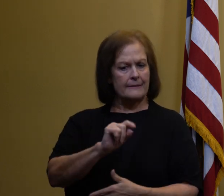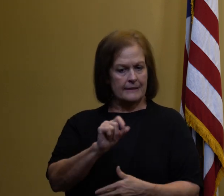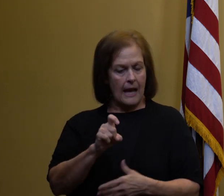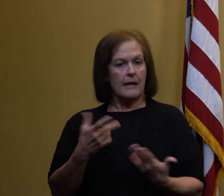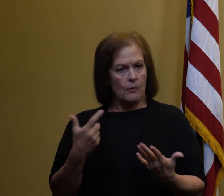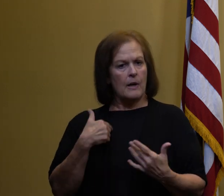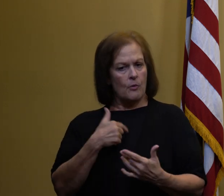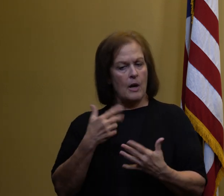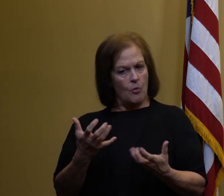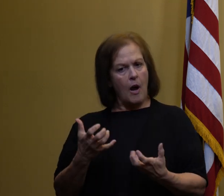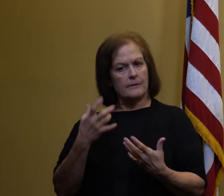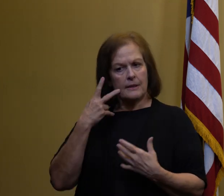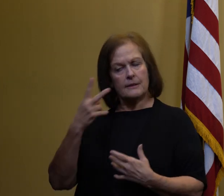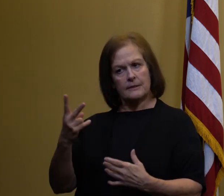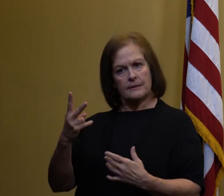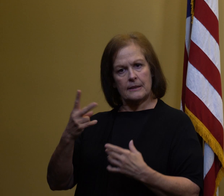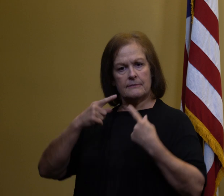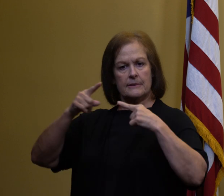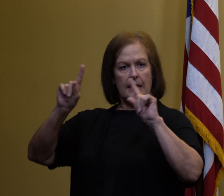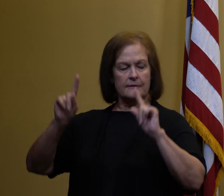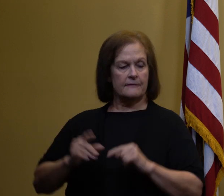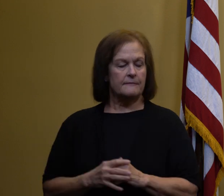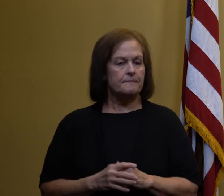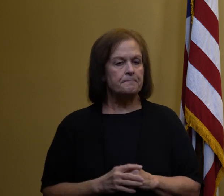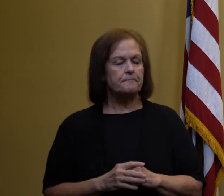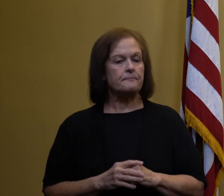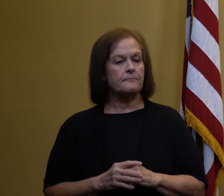want it to reach its fullest potential in our city.